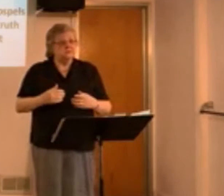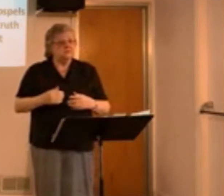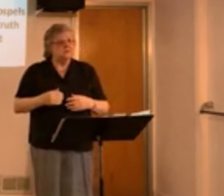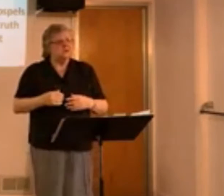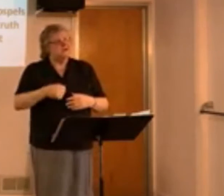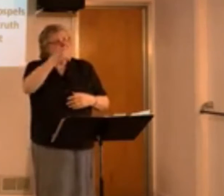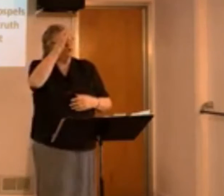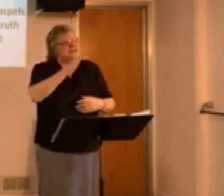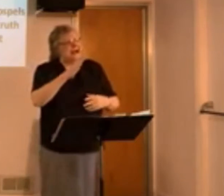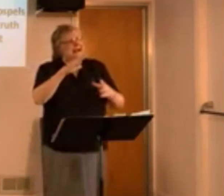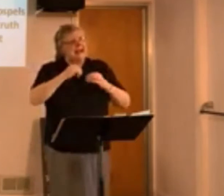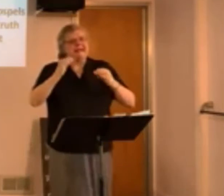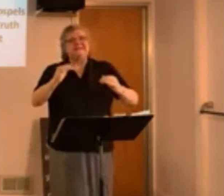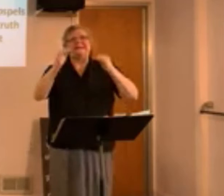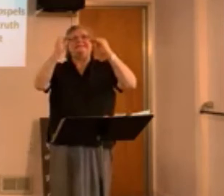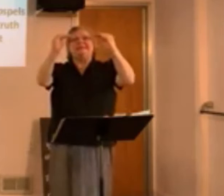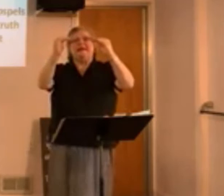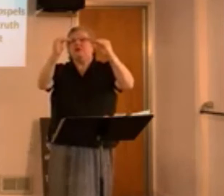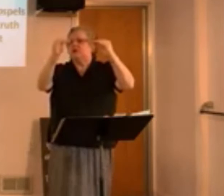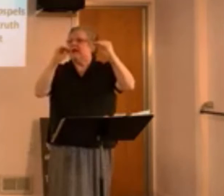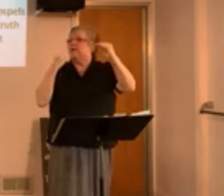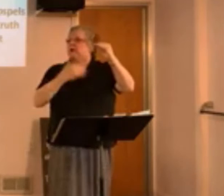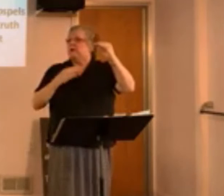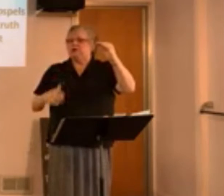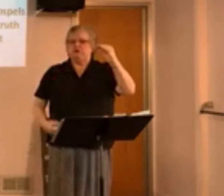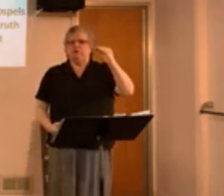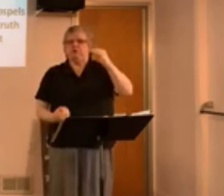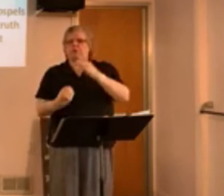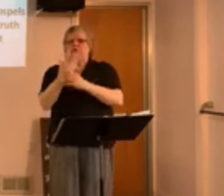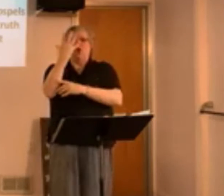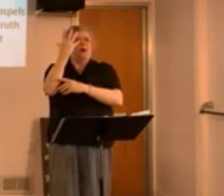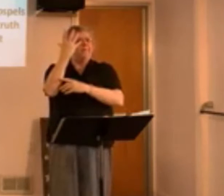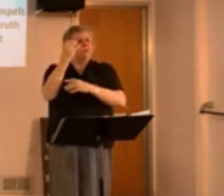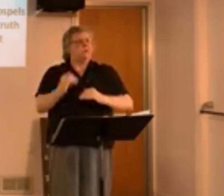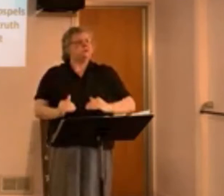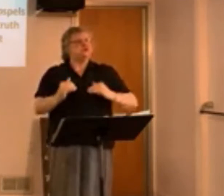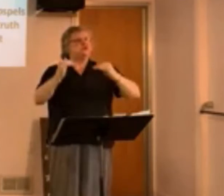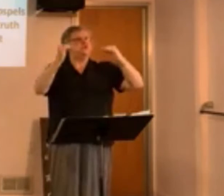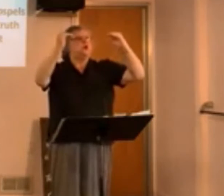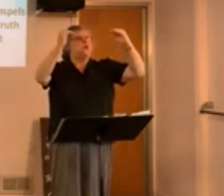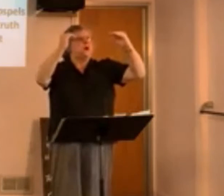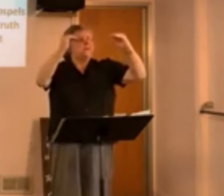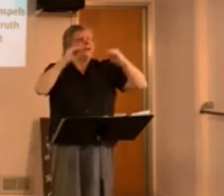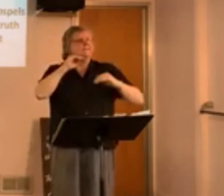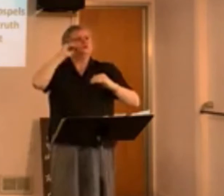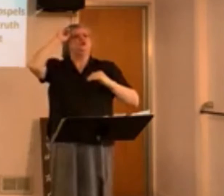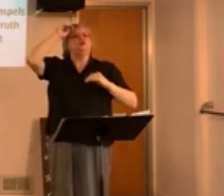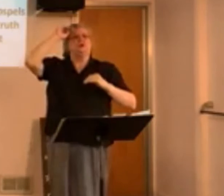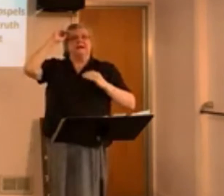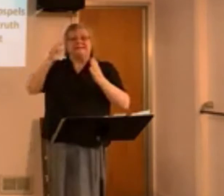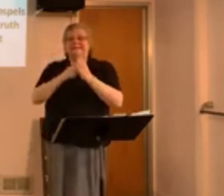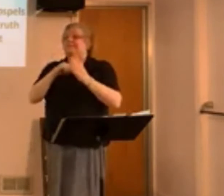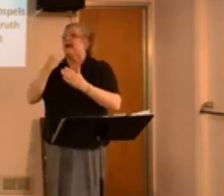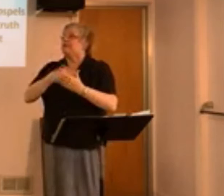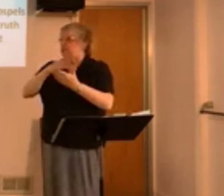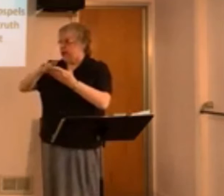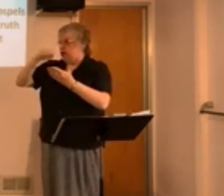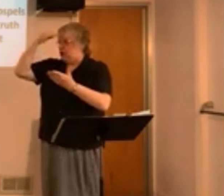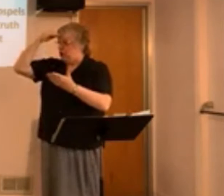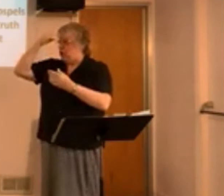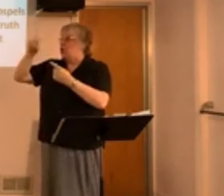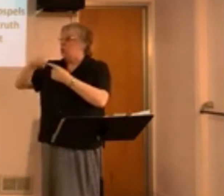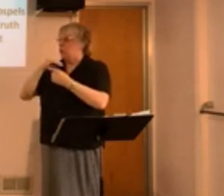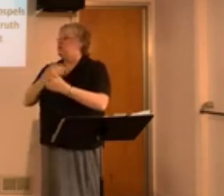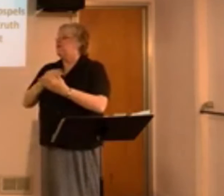sets a standard that we want to grow up. And oftentimes, some of the greatest lessons we learn is through our